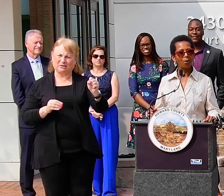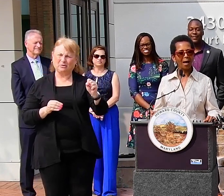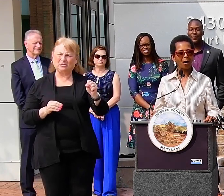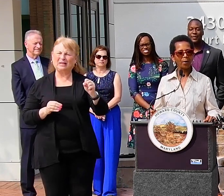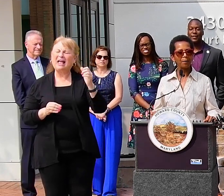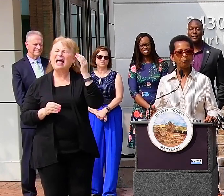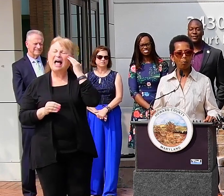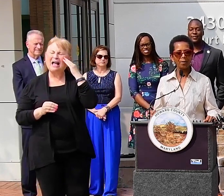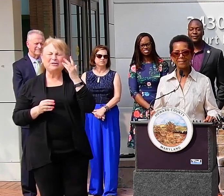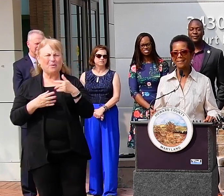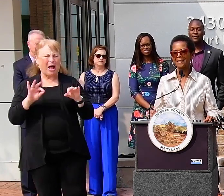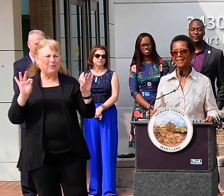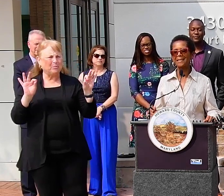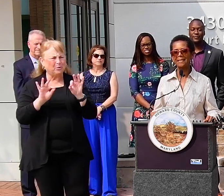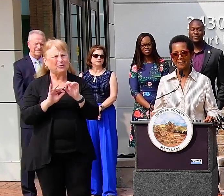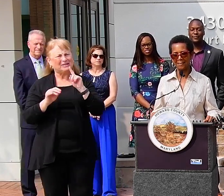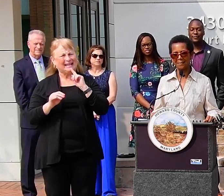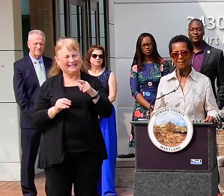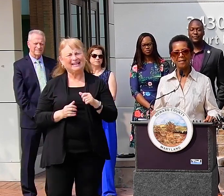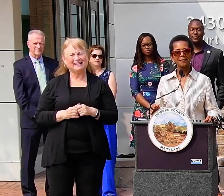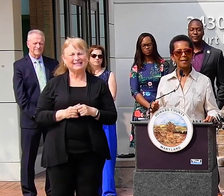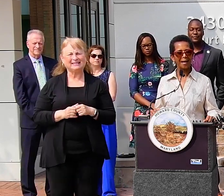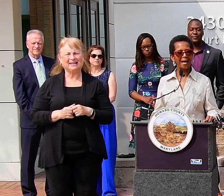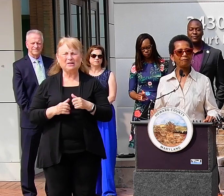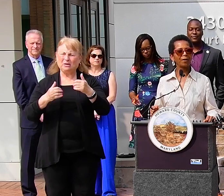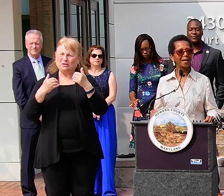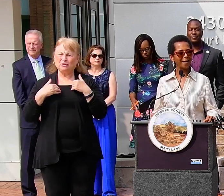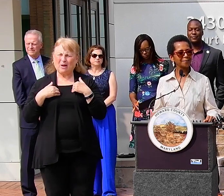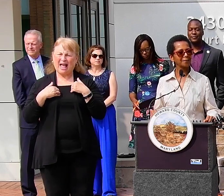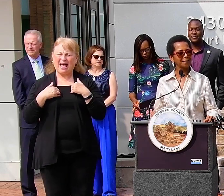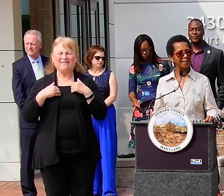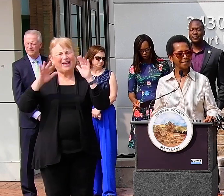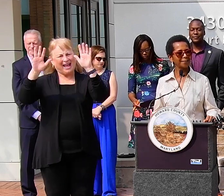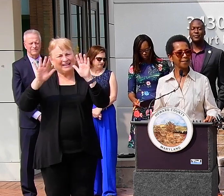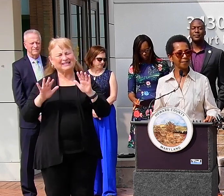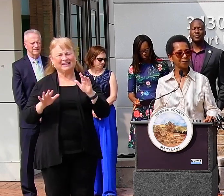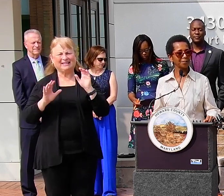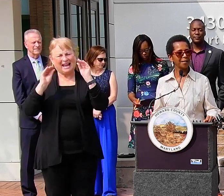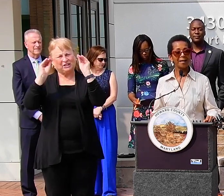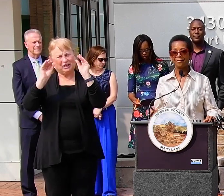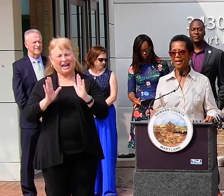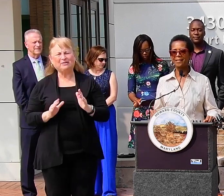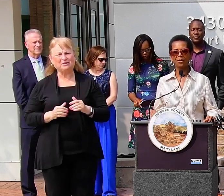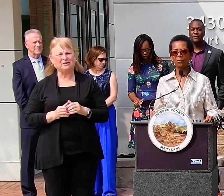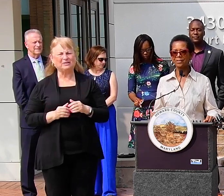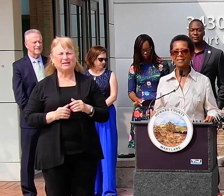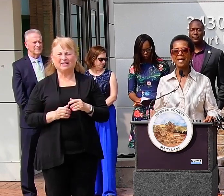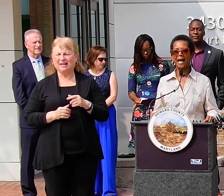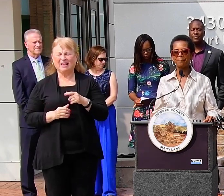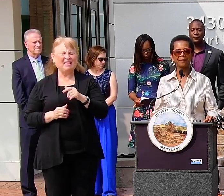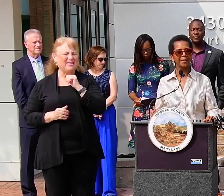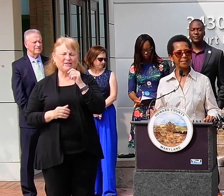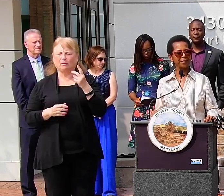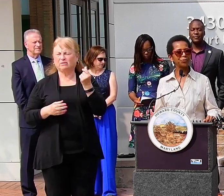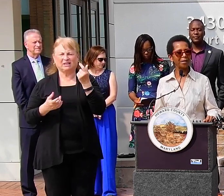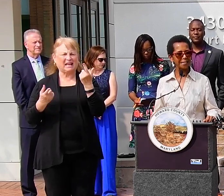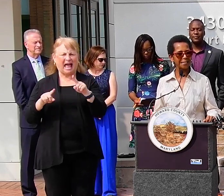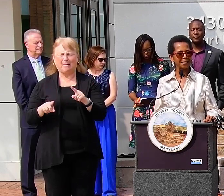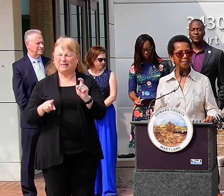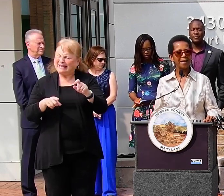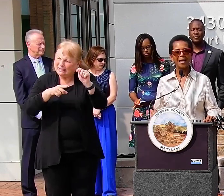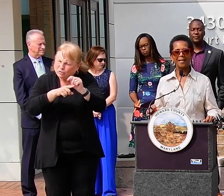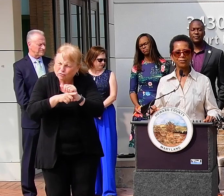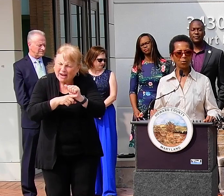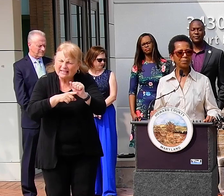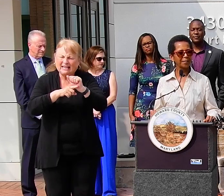I know how important it is to have excellent educators. They don't just happen, they need